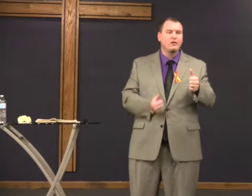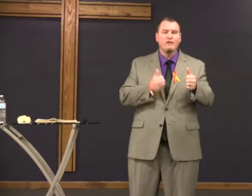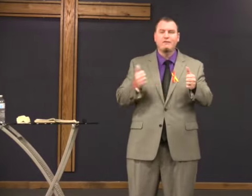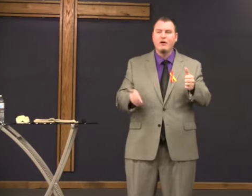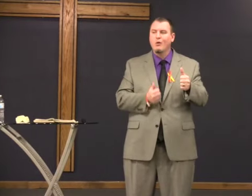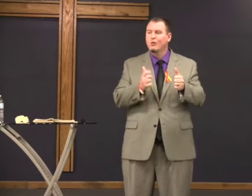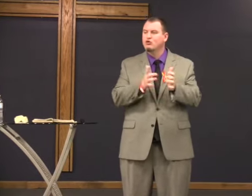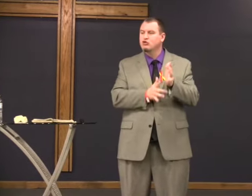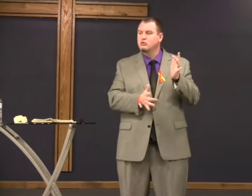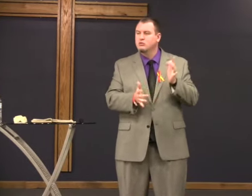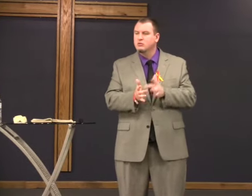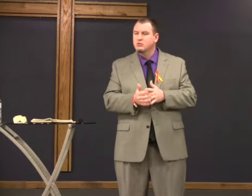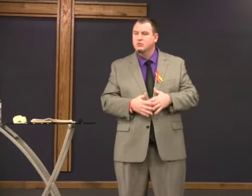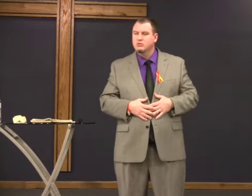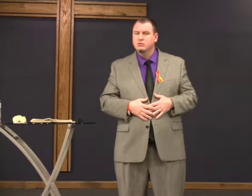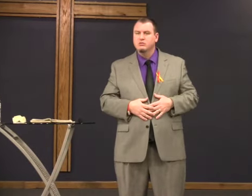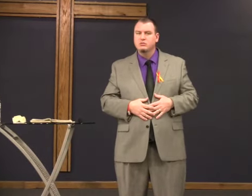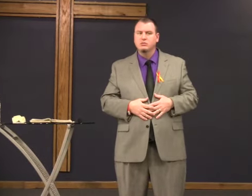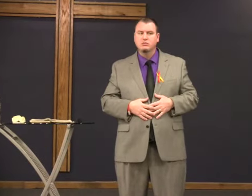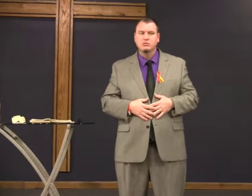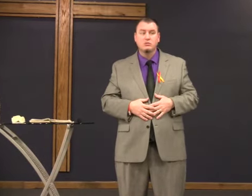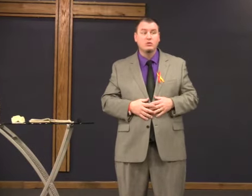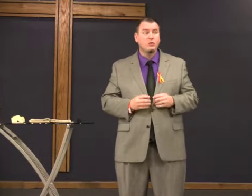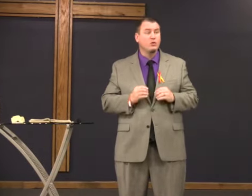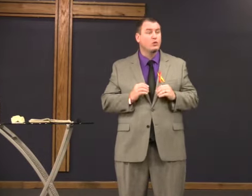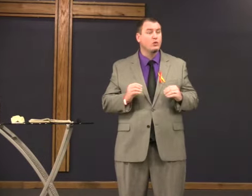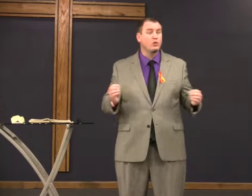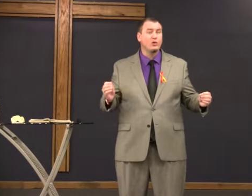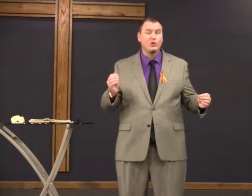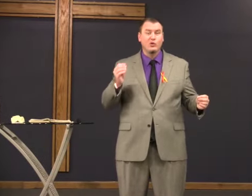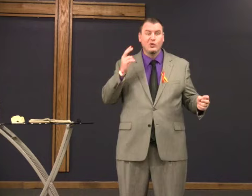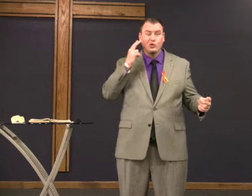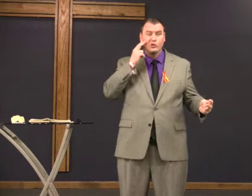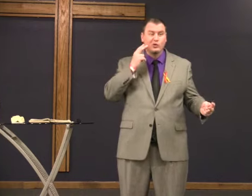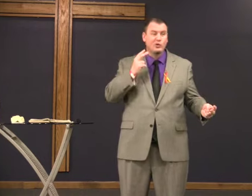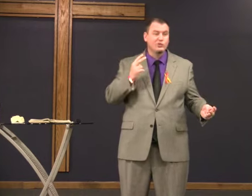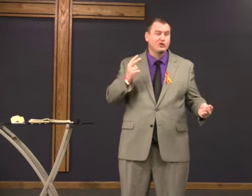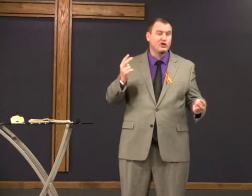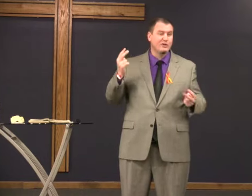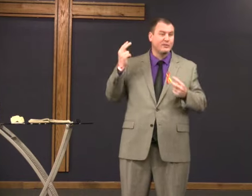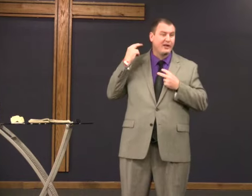an old hymn that says, I have decided to follow Jesus. No